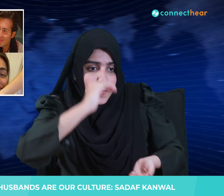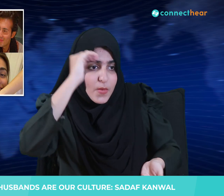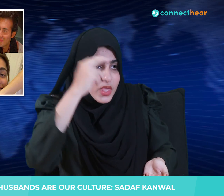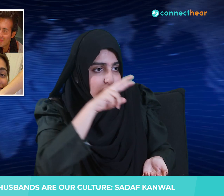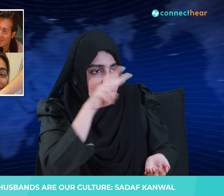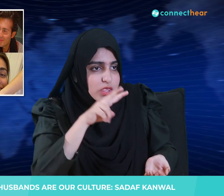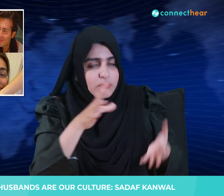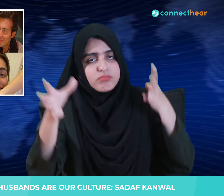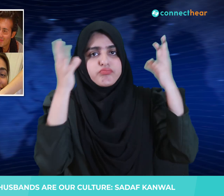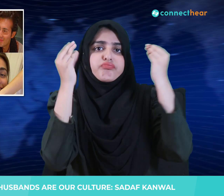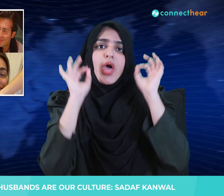have grown up seeing.